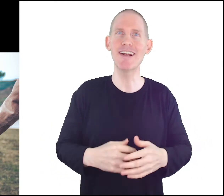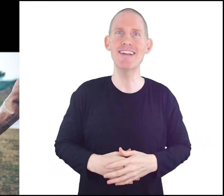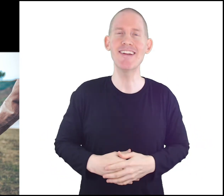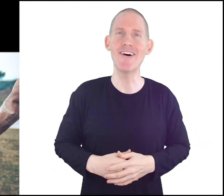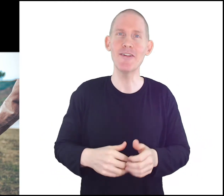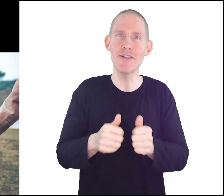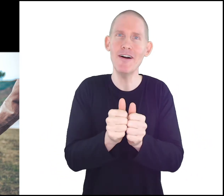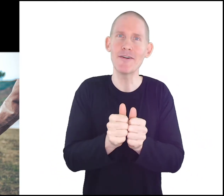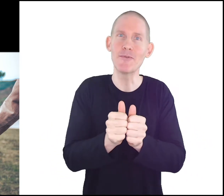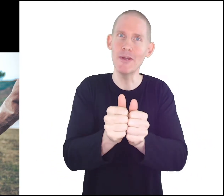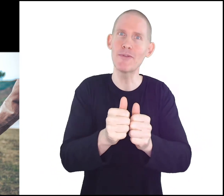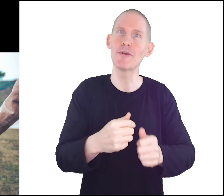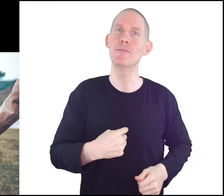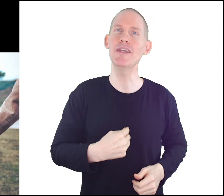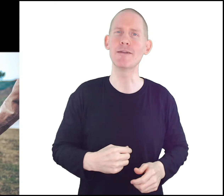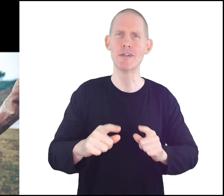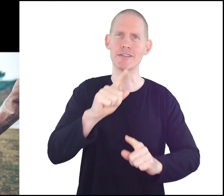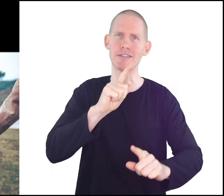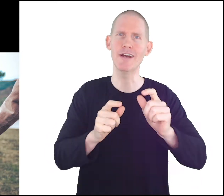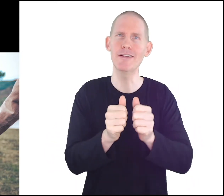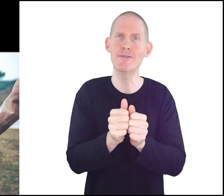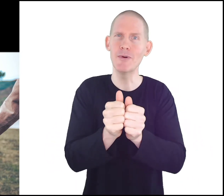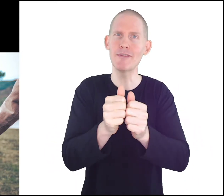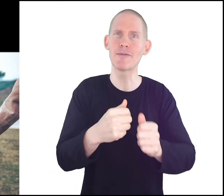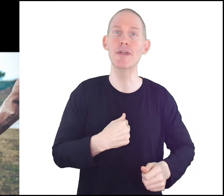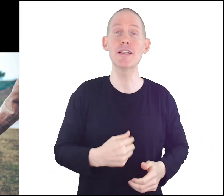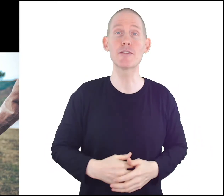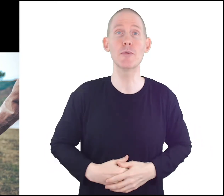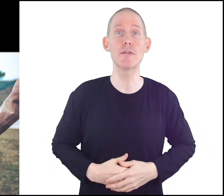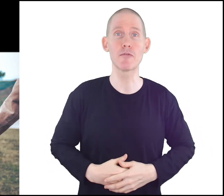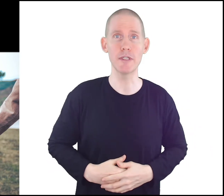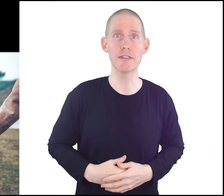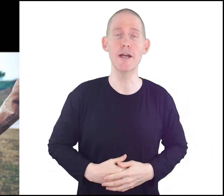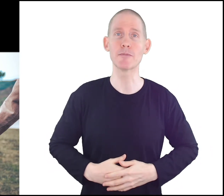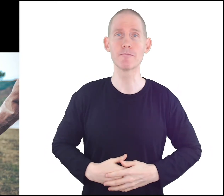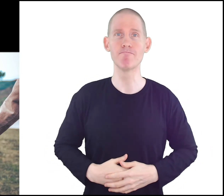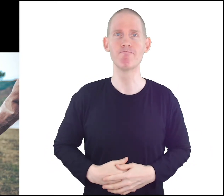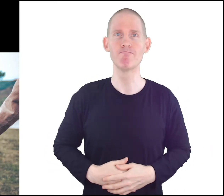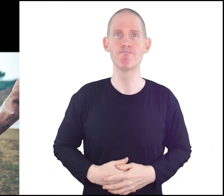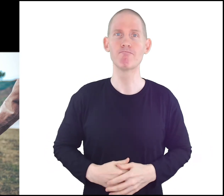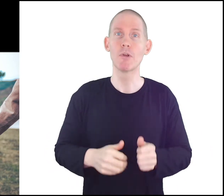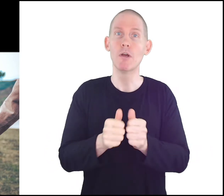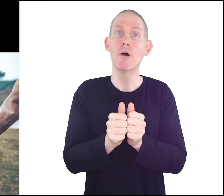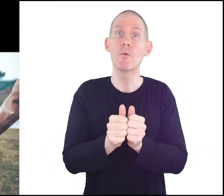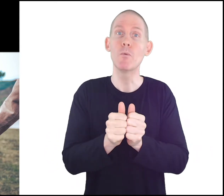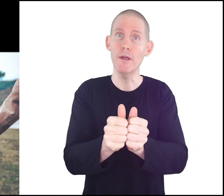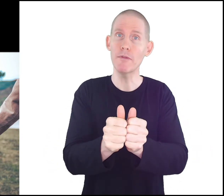it all along with me. Sign with me. Let's do it 3 times. With.